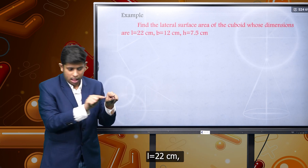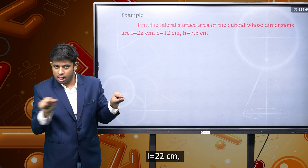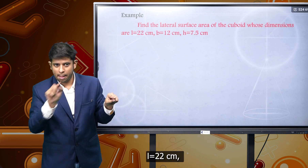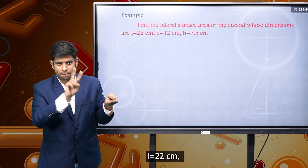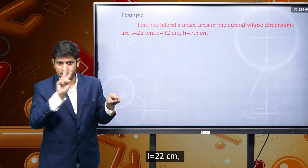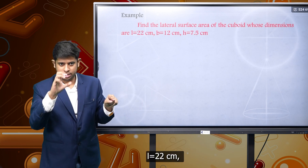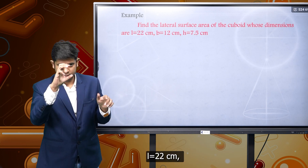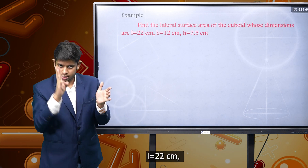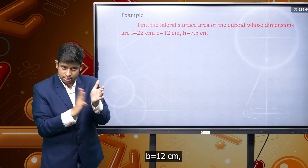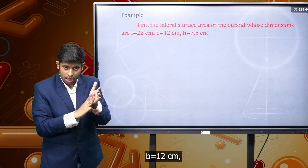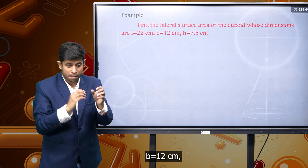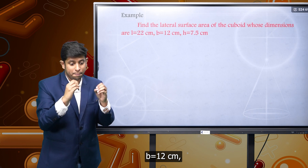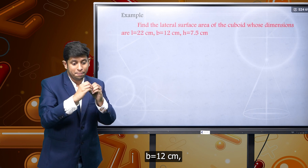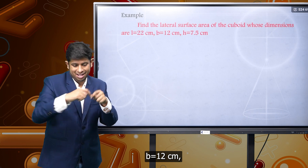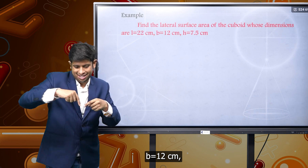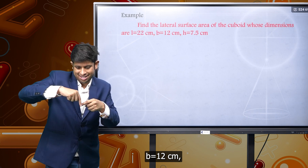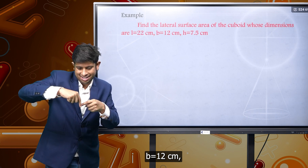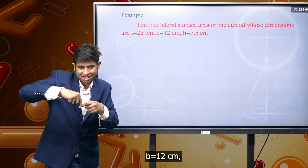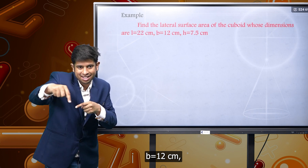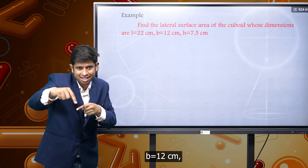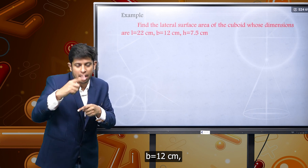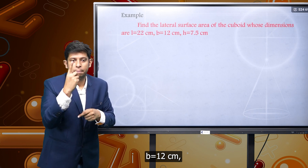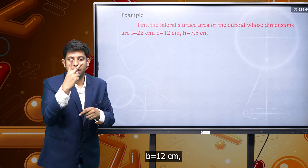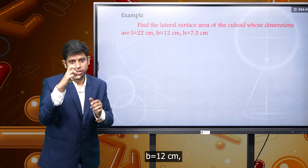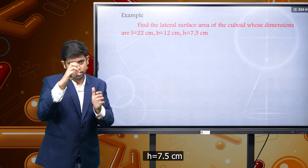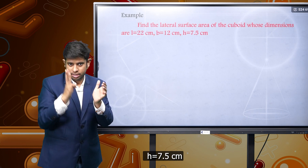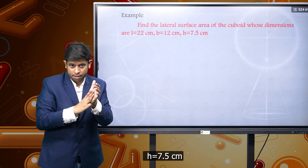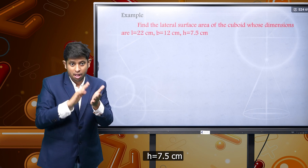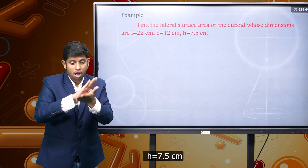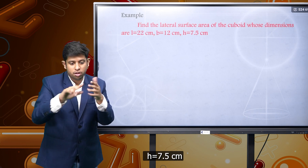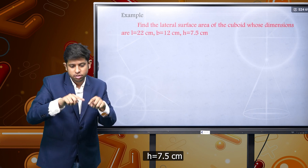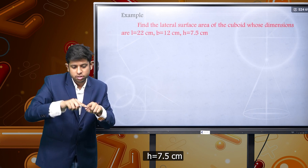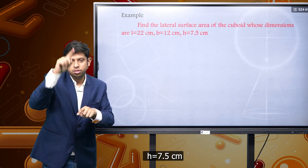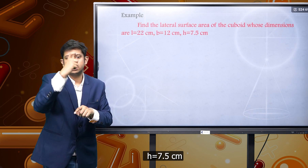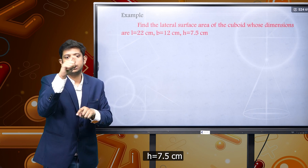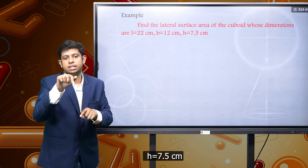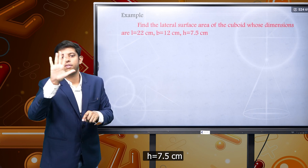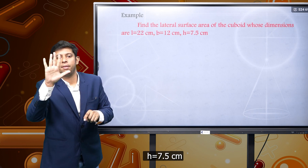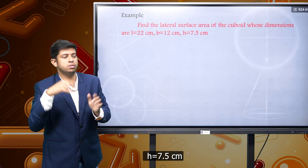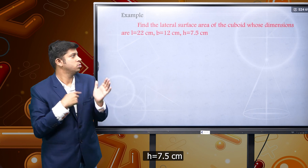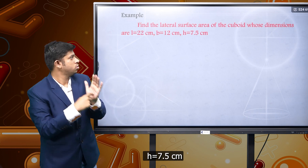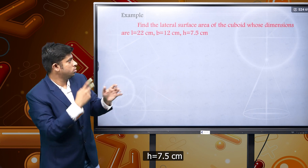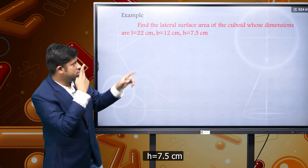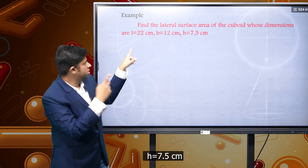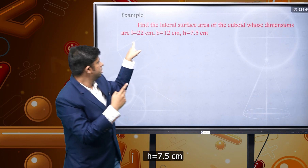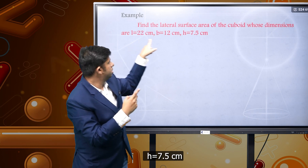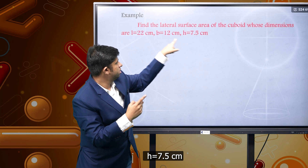cm, B is equal to 12 cm, H is equal to 7.5 cm.